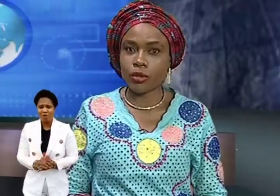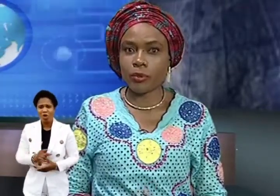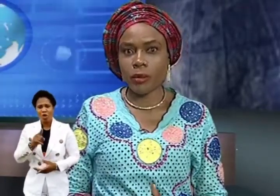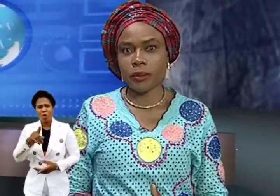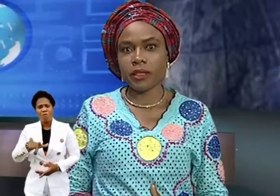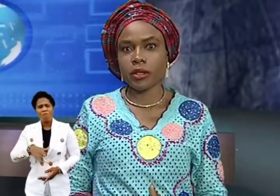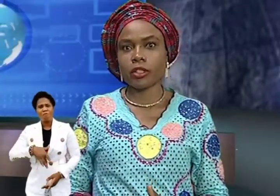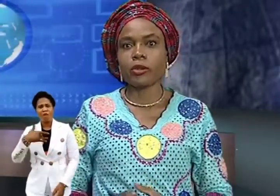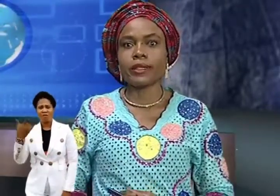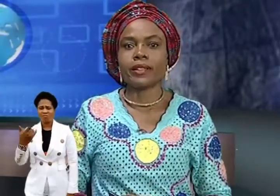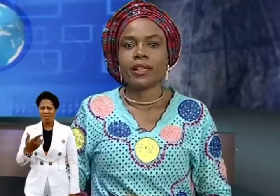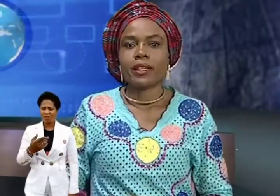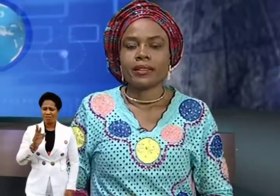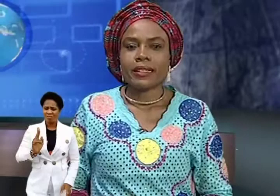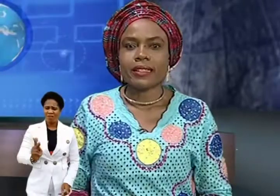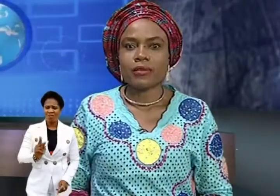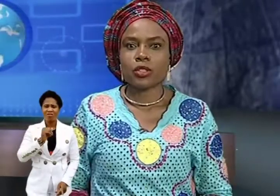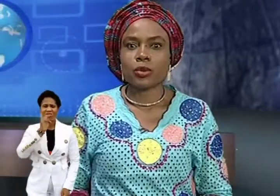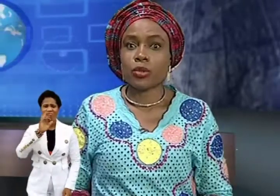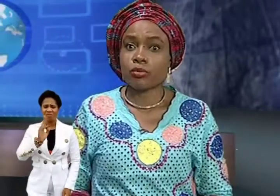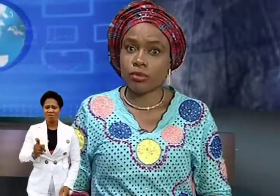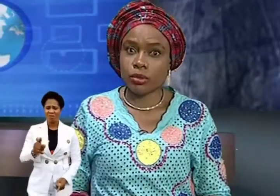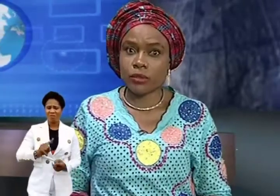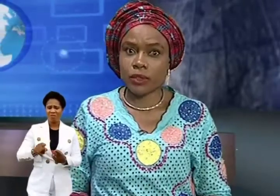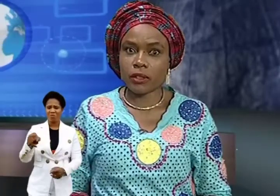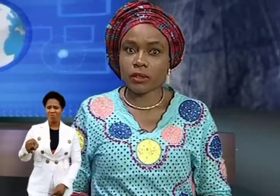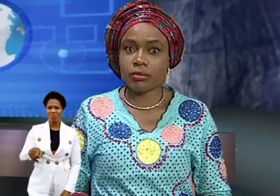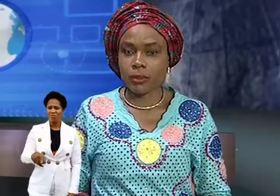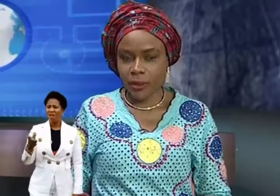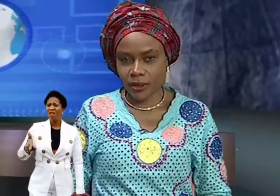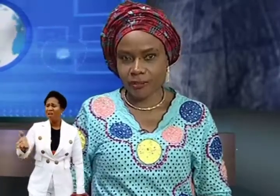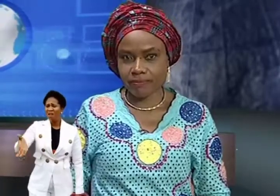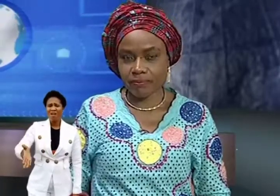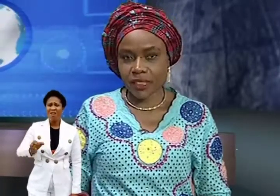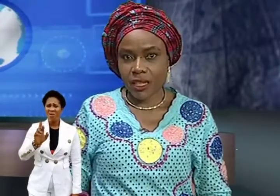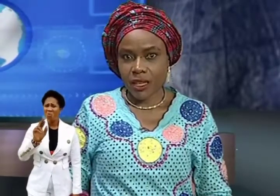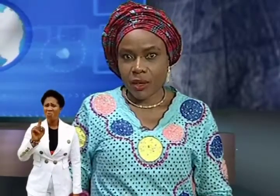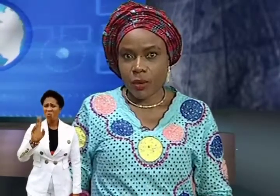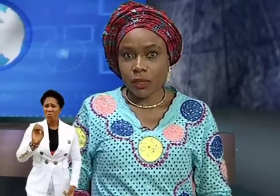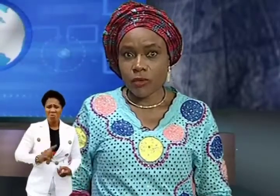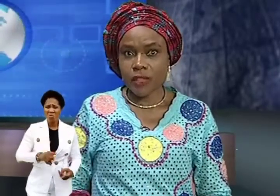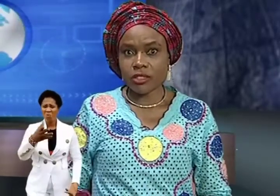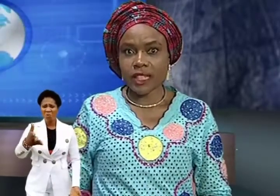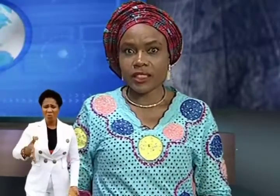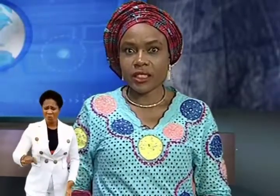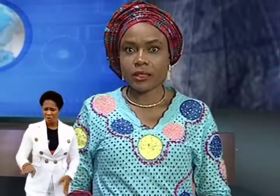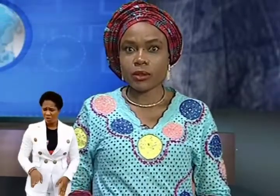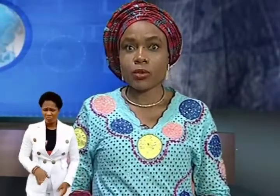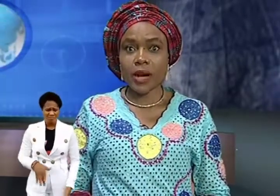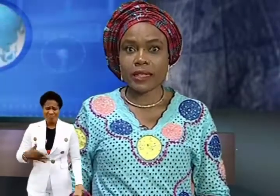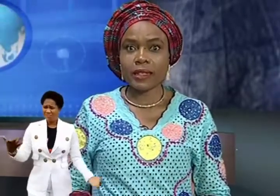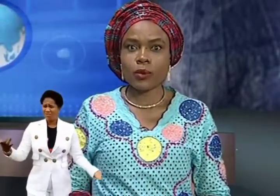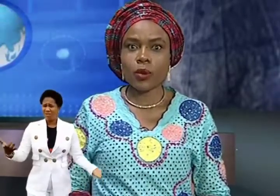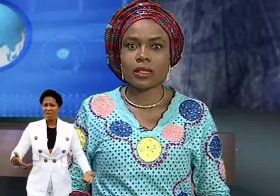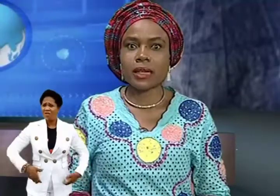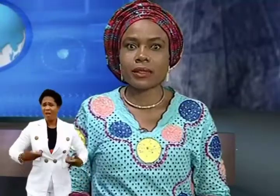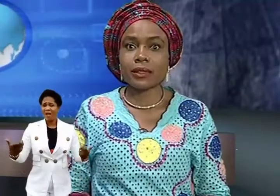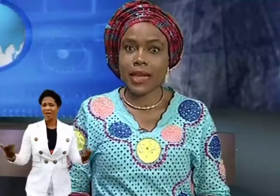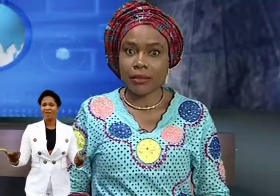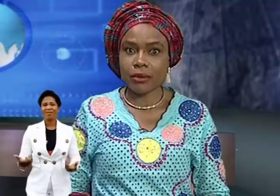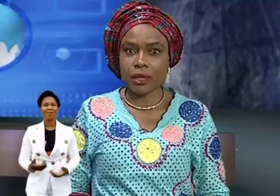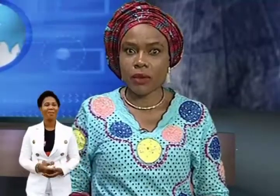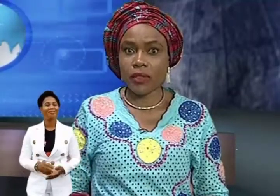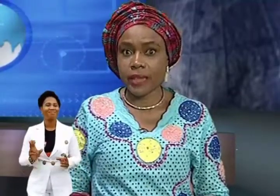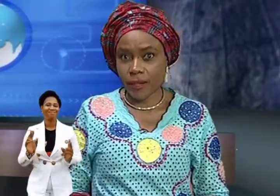or you probably concluded that the individual was rude for not responding. Well, Gufan Shaji, or Gwanyi, was